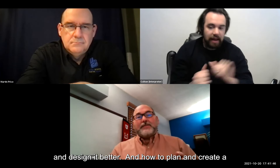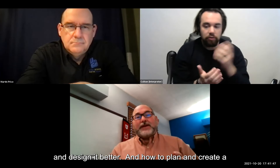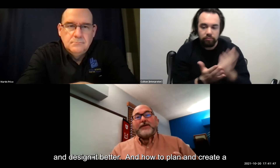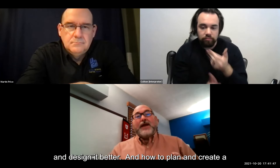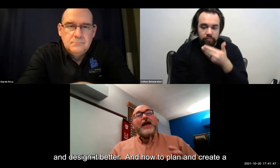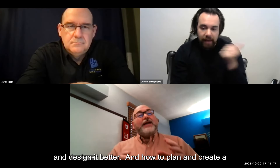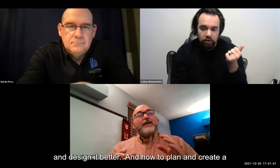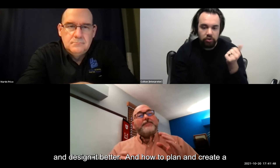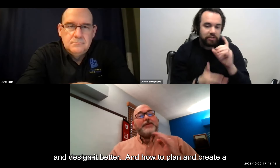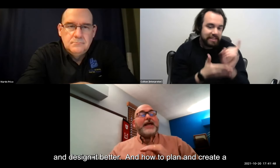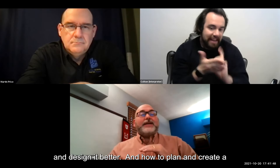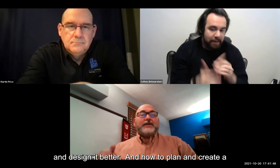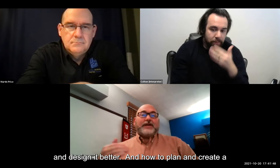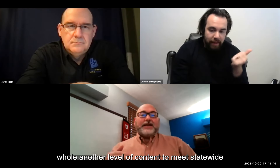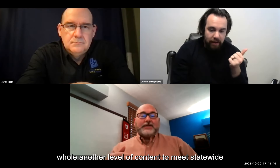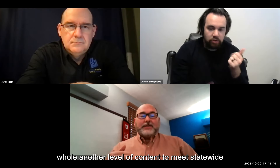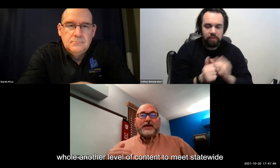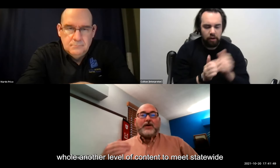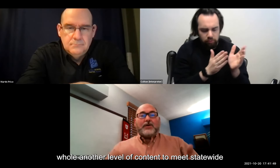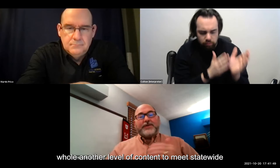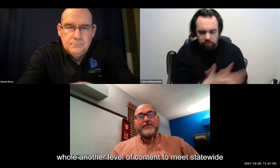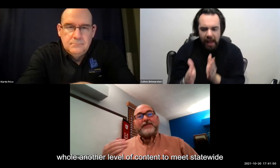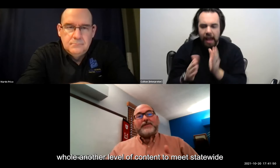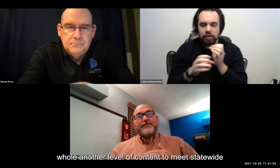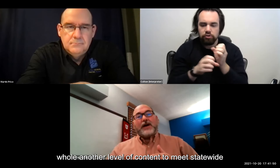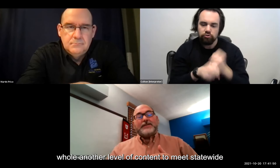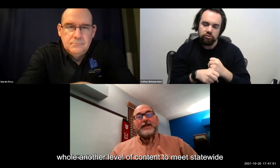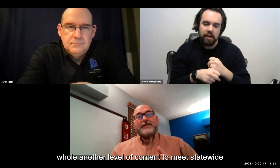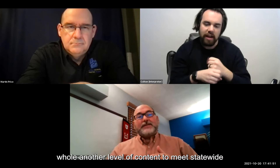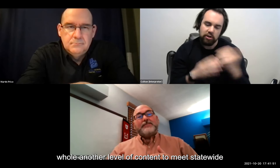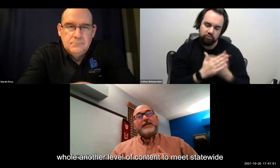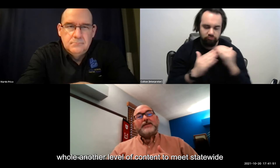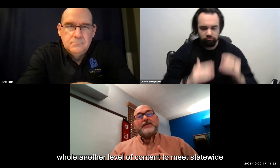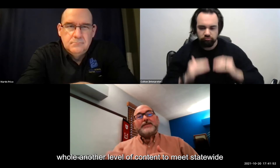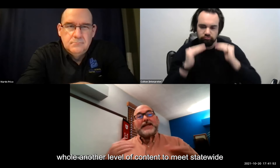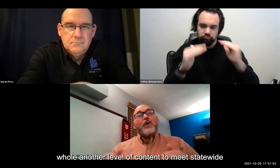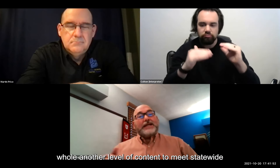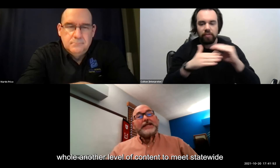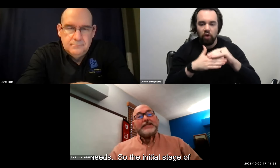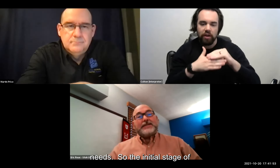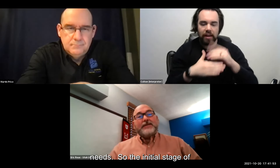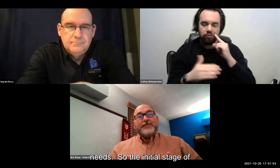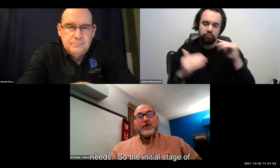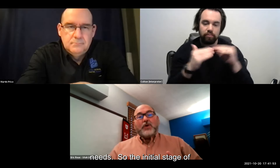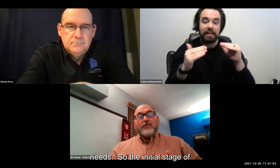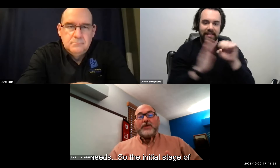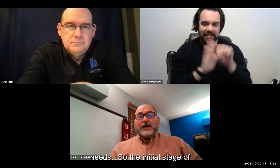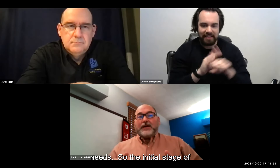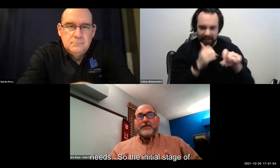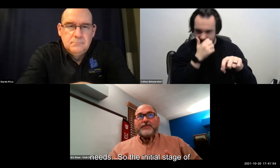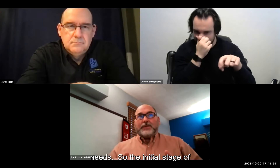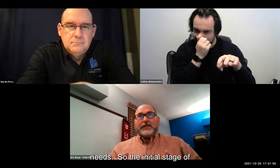and design it better, and how to plan and create a whole nother level of content to meet statewide needs.